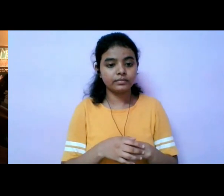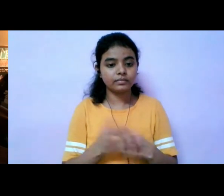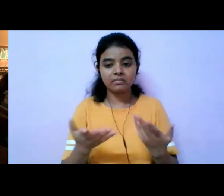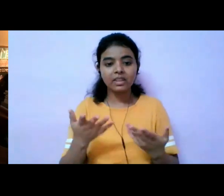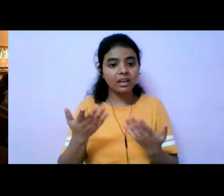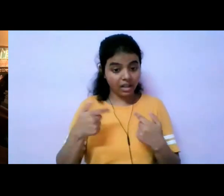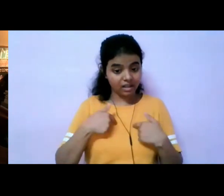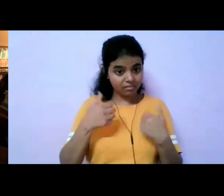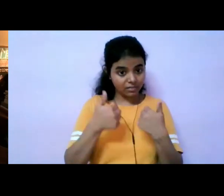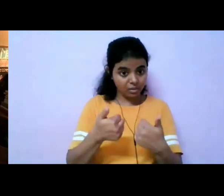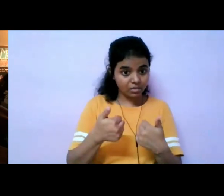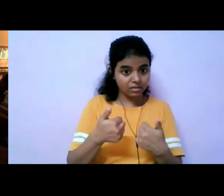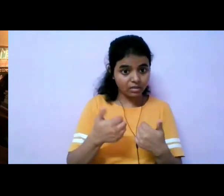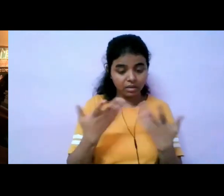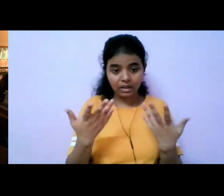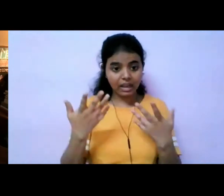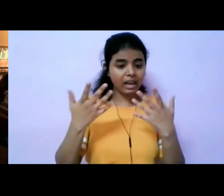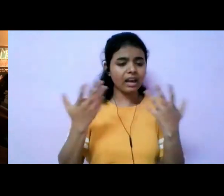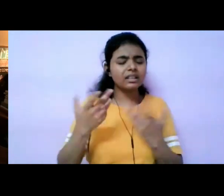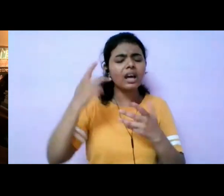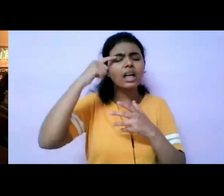been, you know.